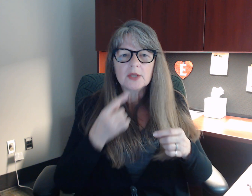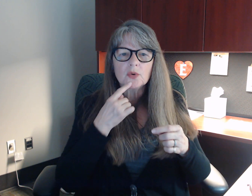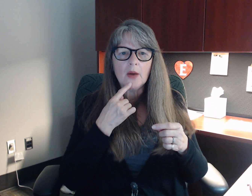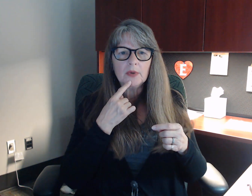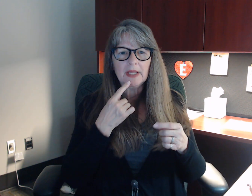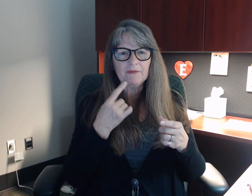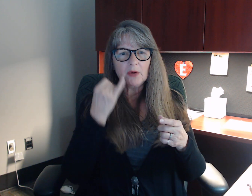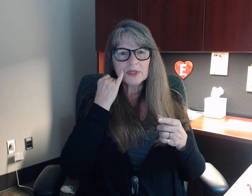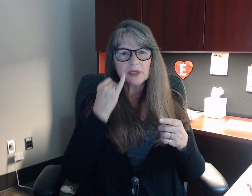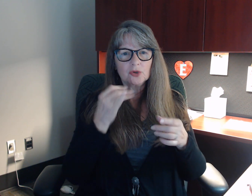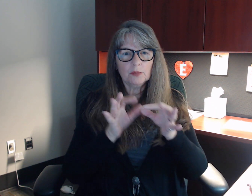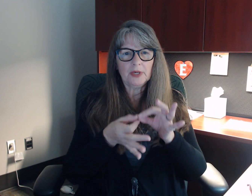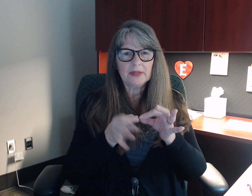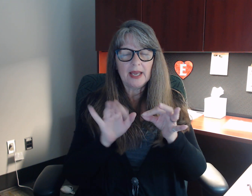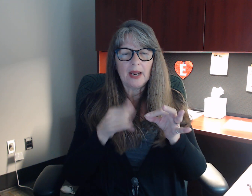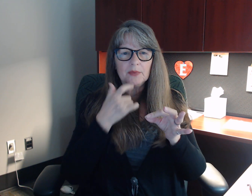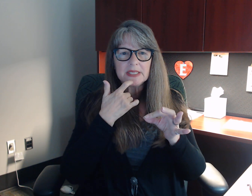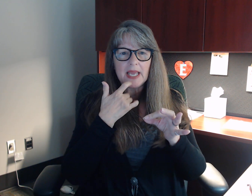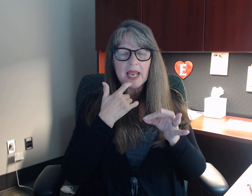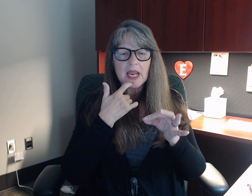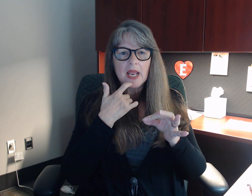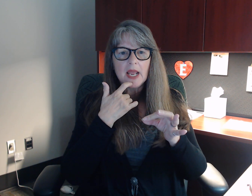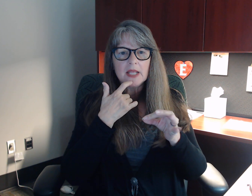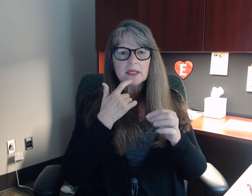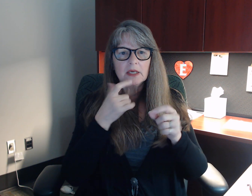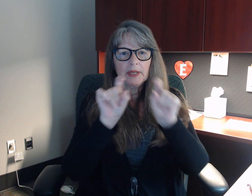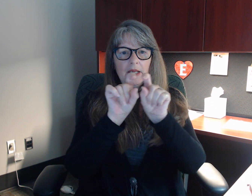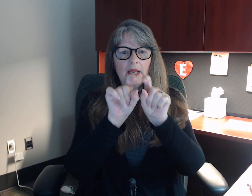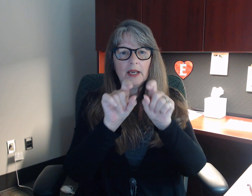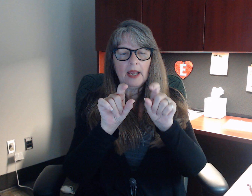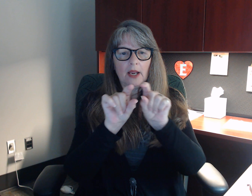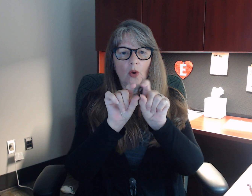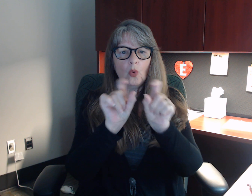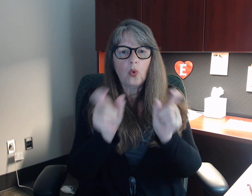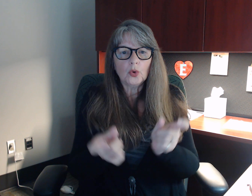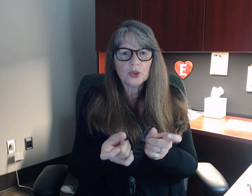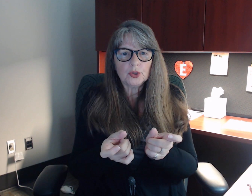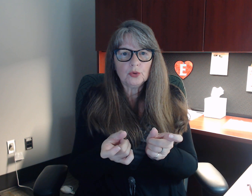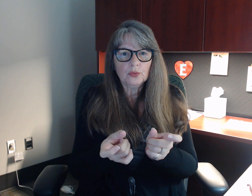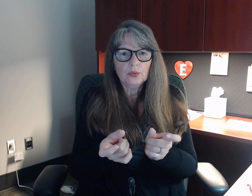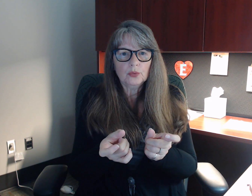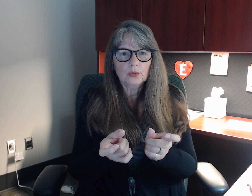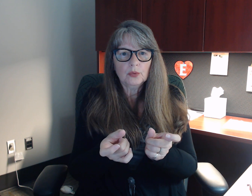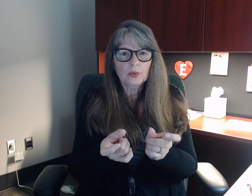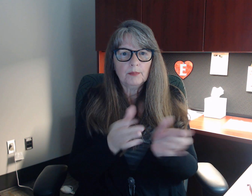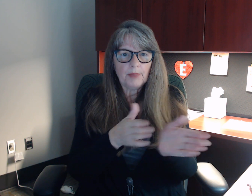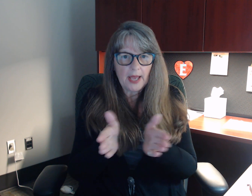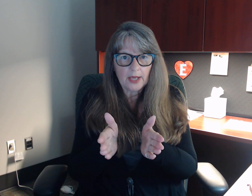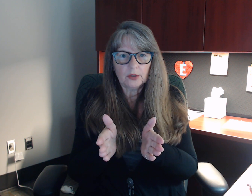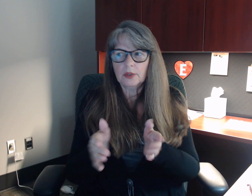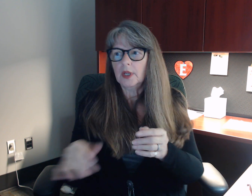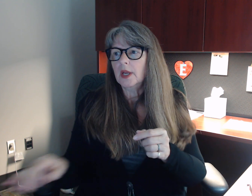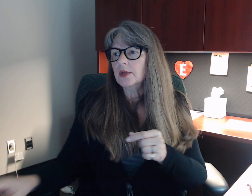I would, if I was interpreting that, I would say it's going to be in a horseshoe pattern.